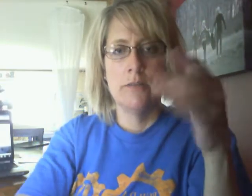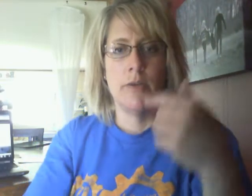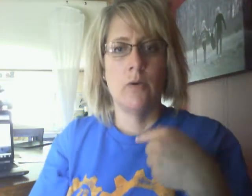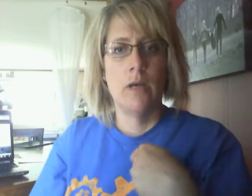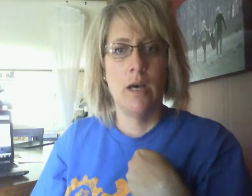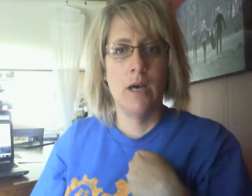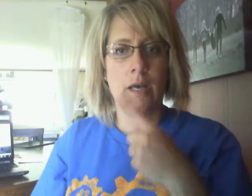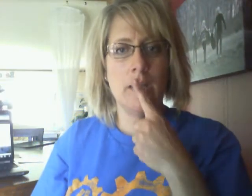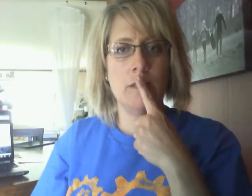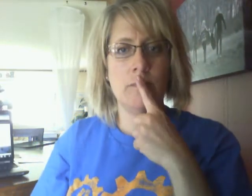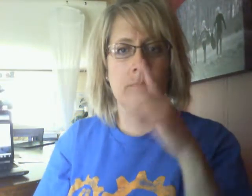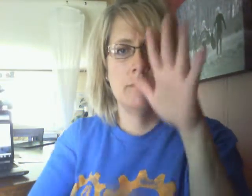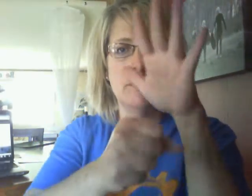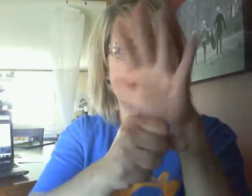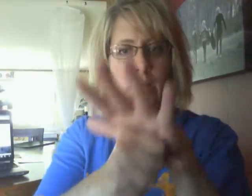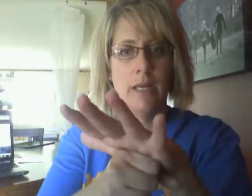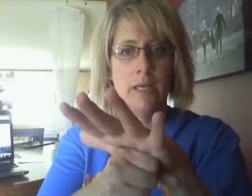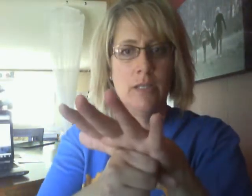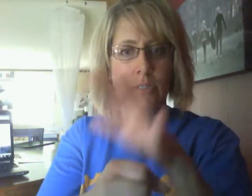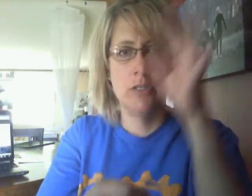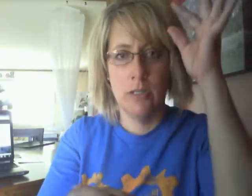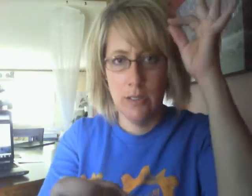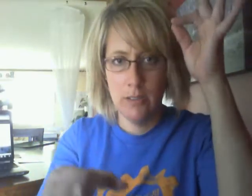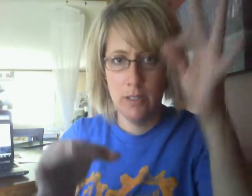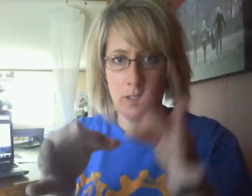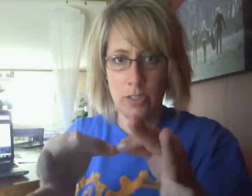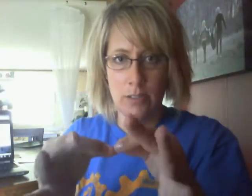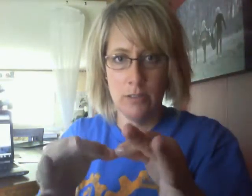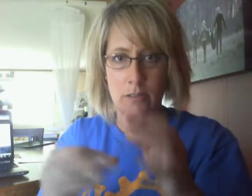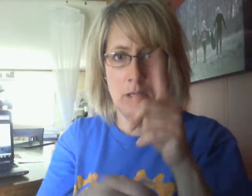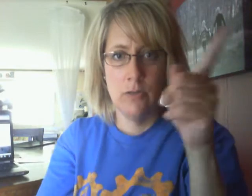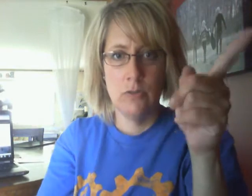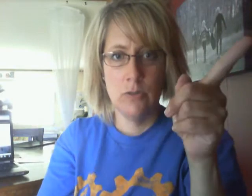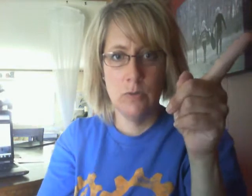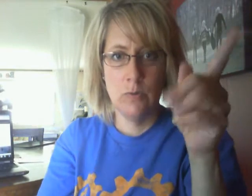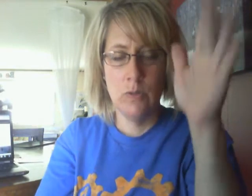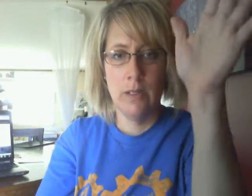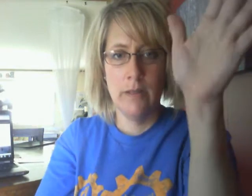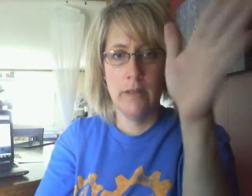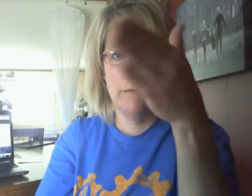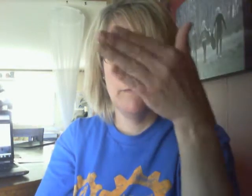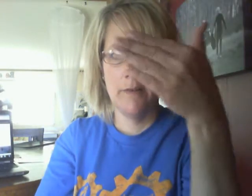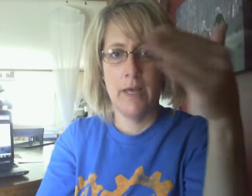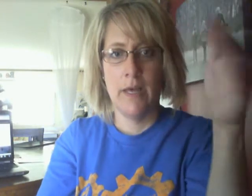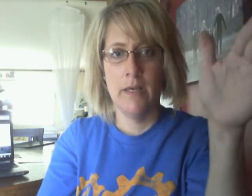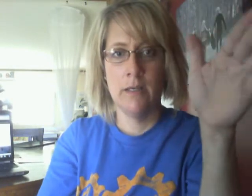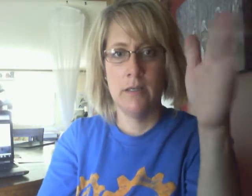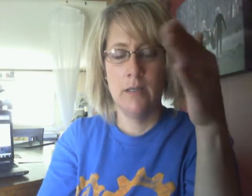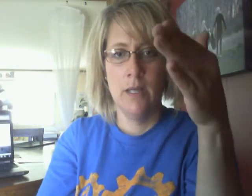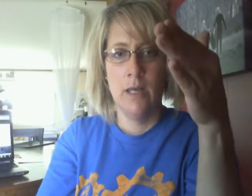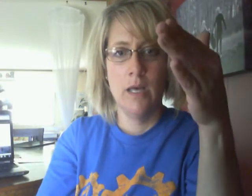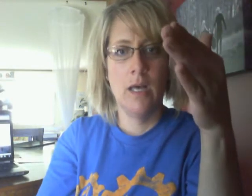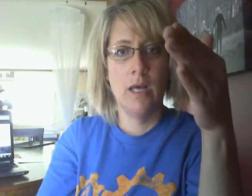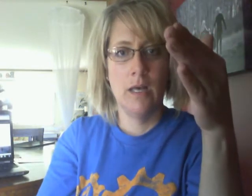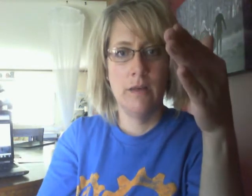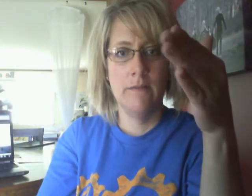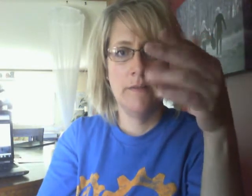So I pledge allegiance to the flag of